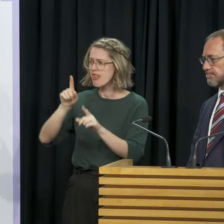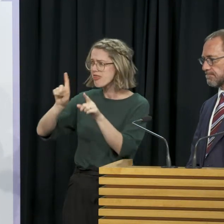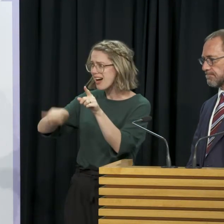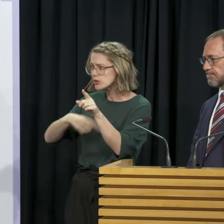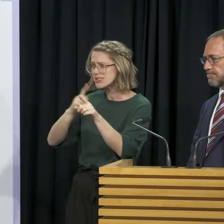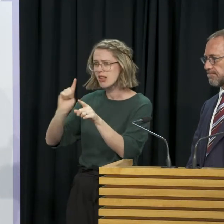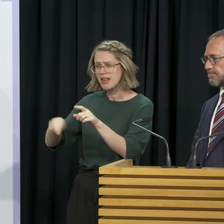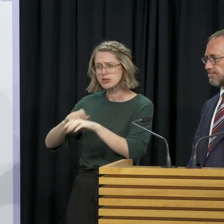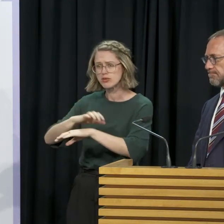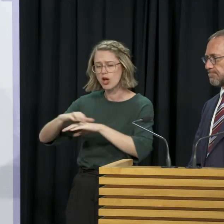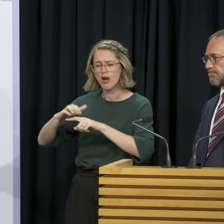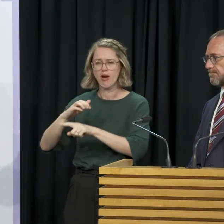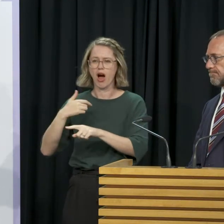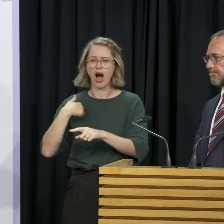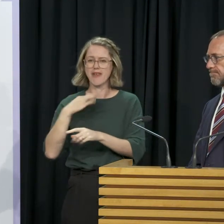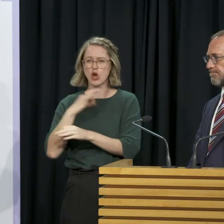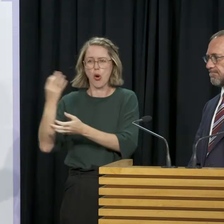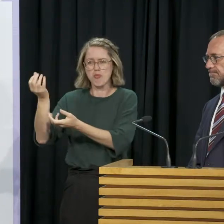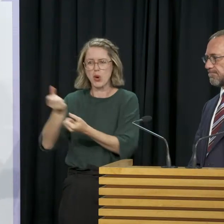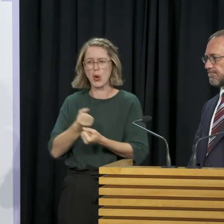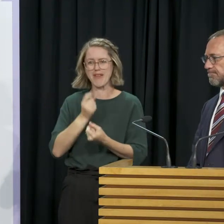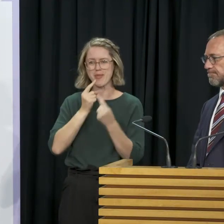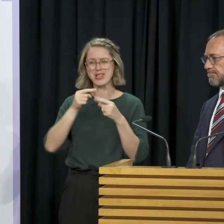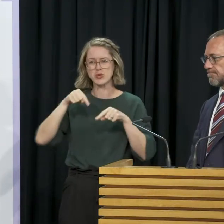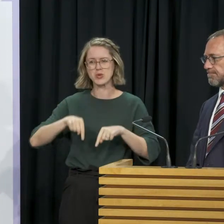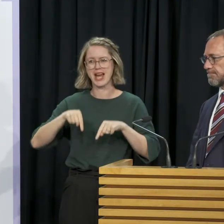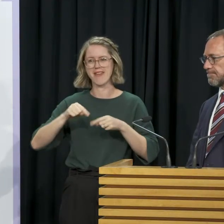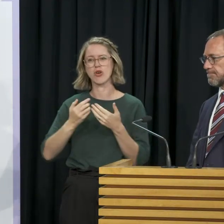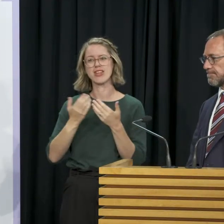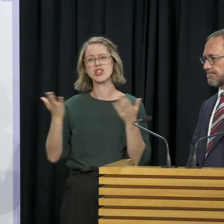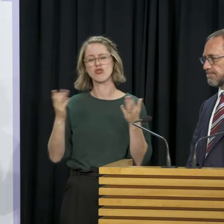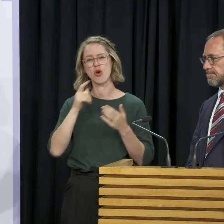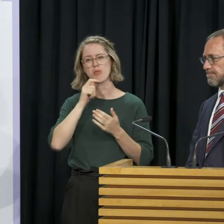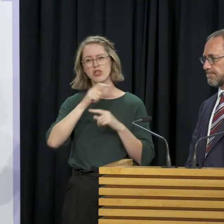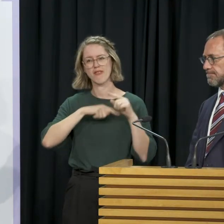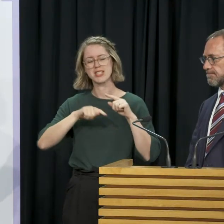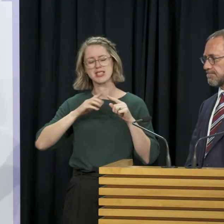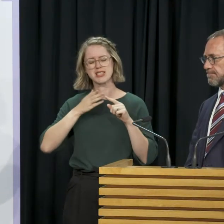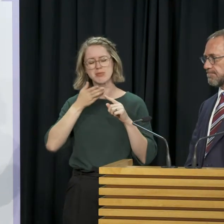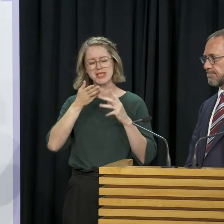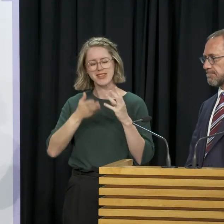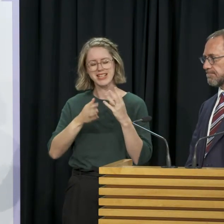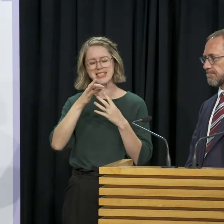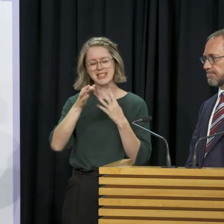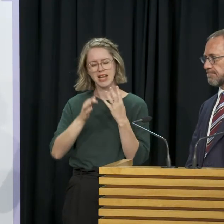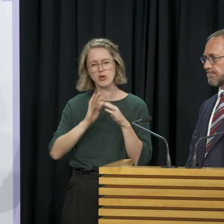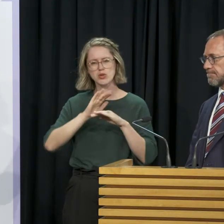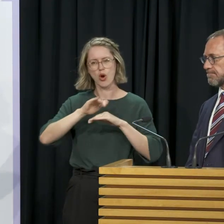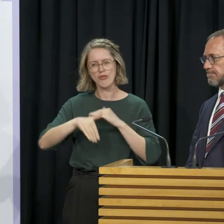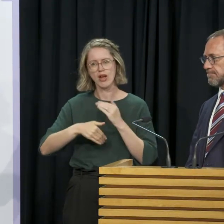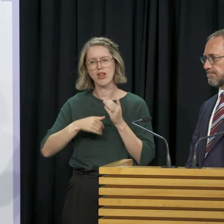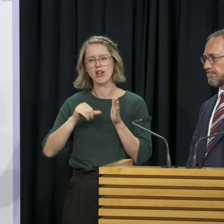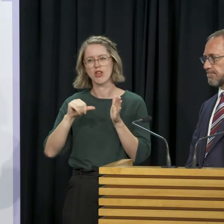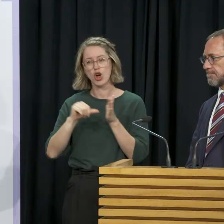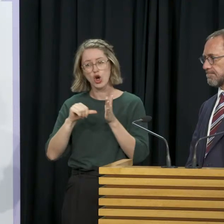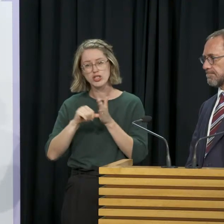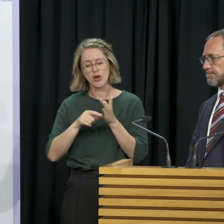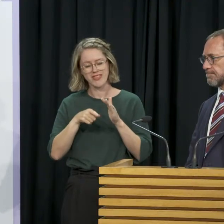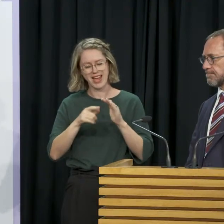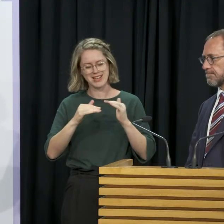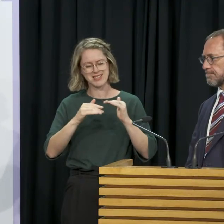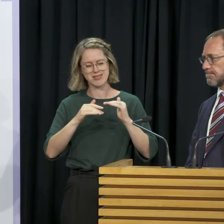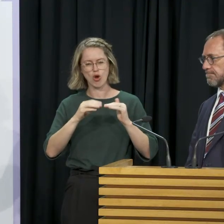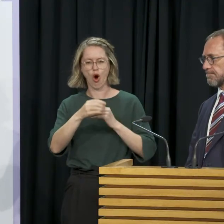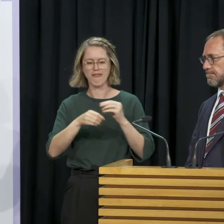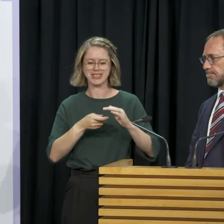can imagine, I haven't brought down with me today for our general press conference the specific details of the lease arrangements